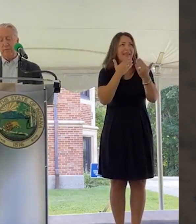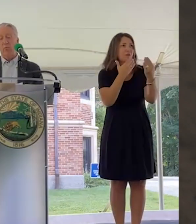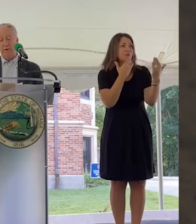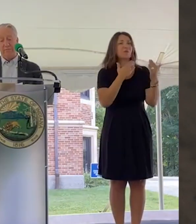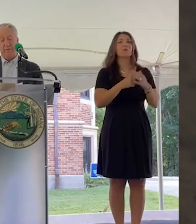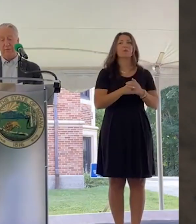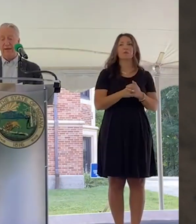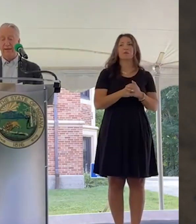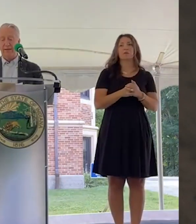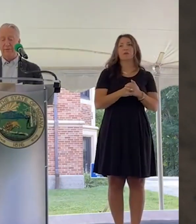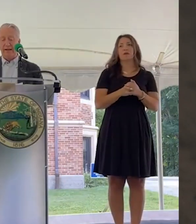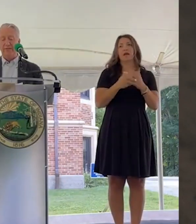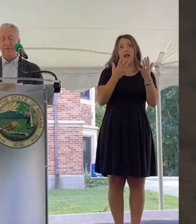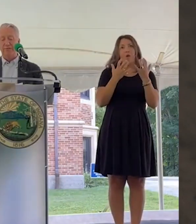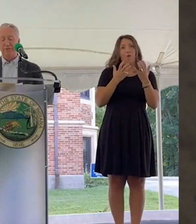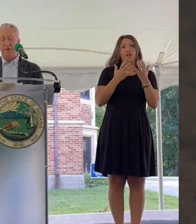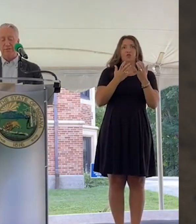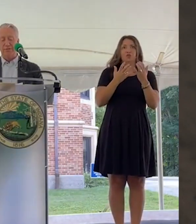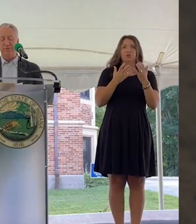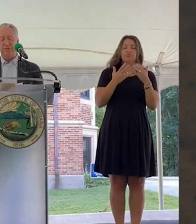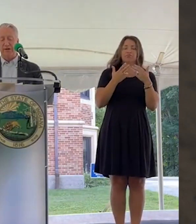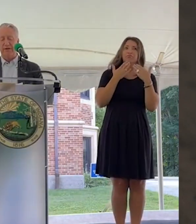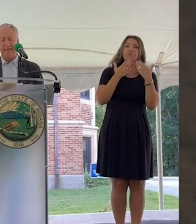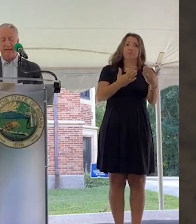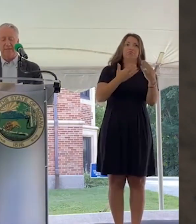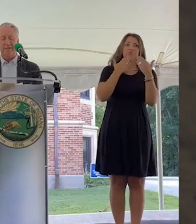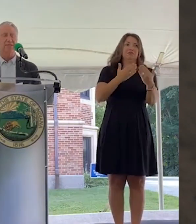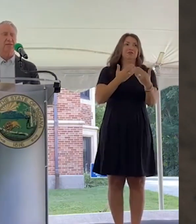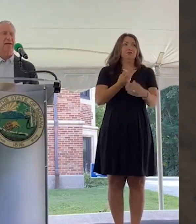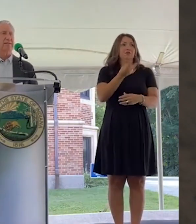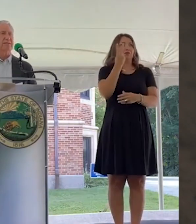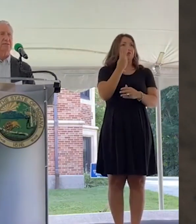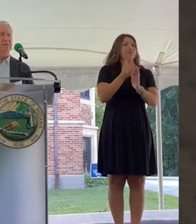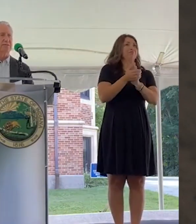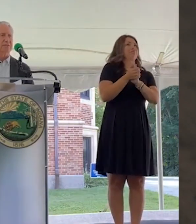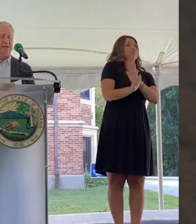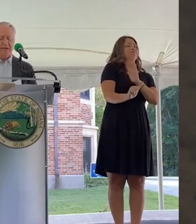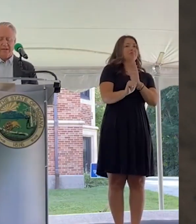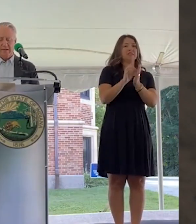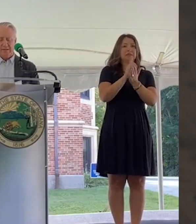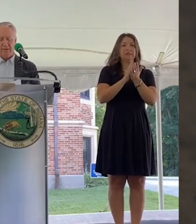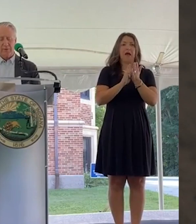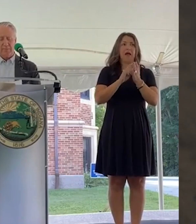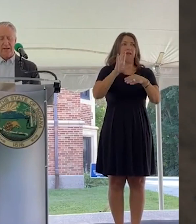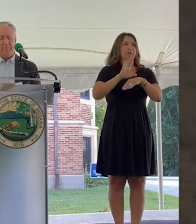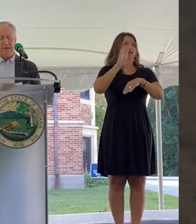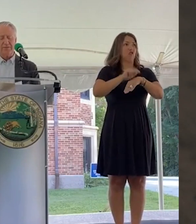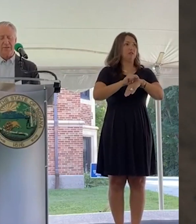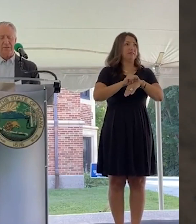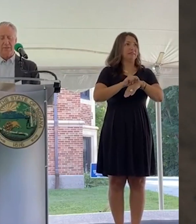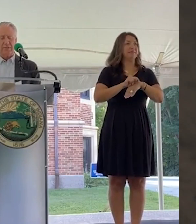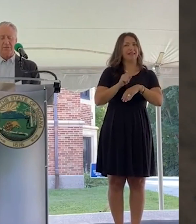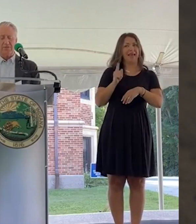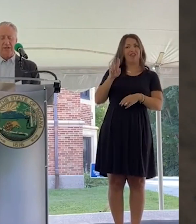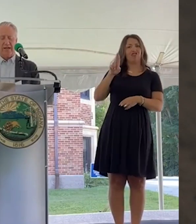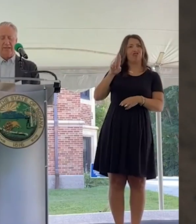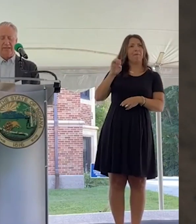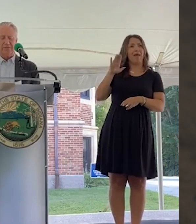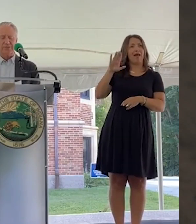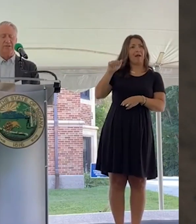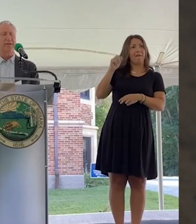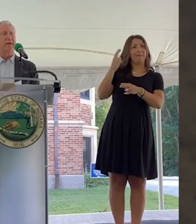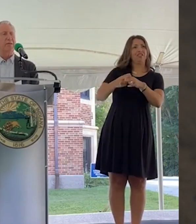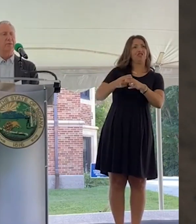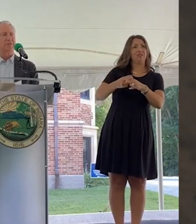give wonderful gratitude to our 2 very talented design consultants that Rebecca mentioned, Mr.